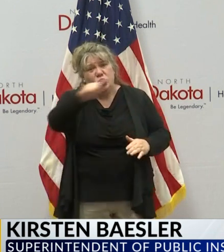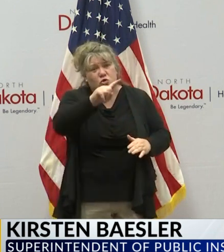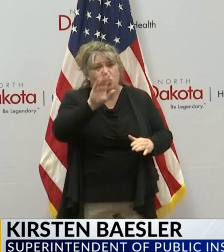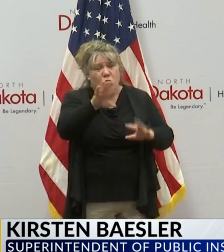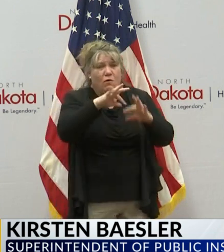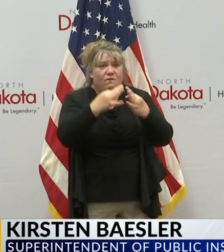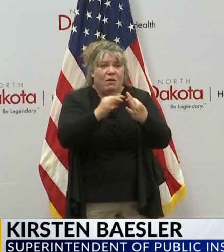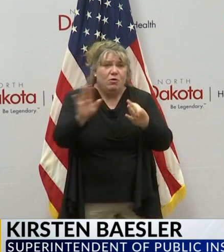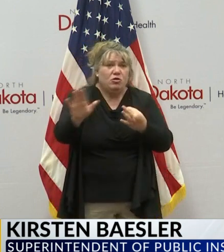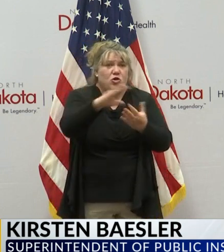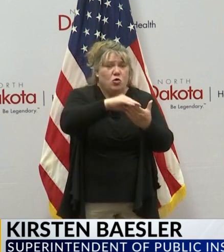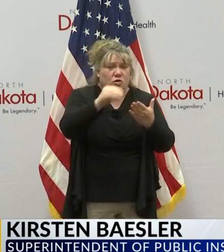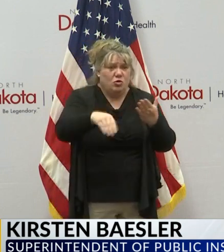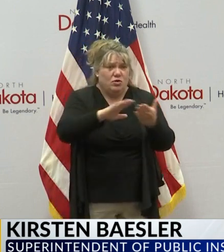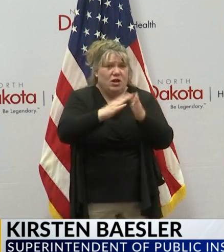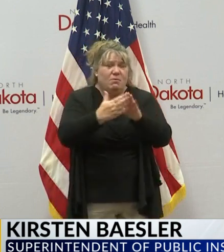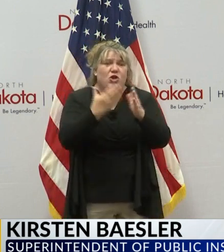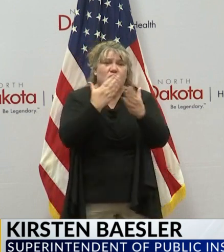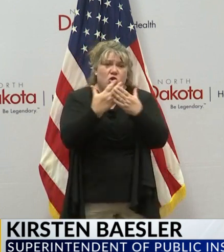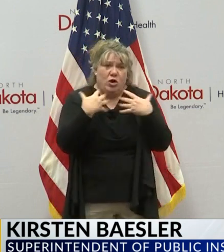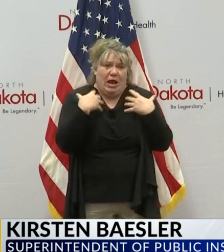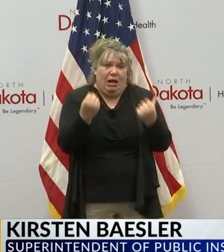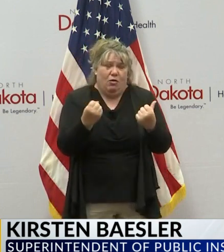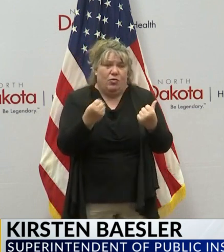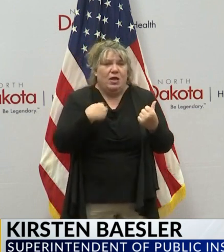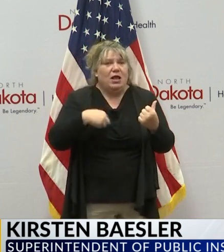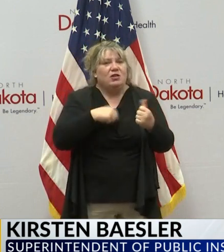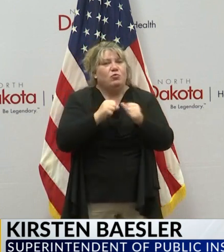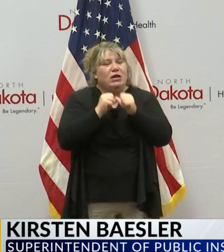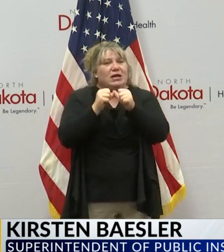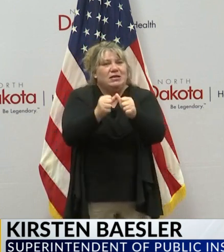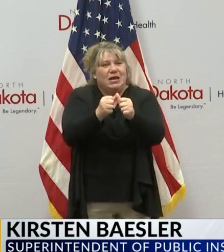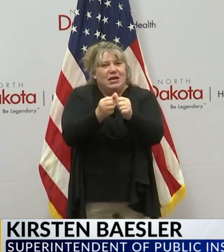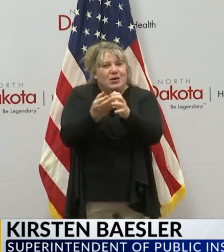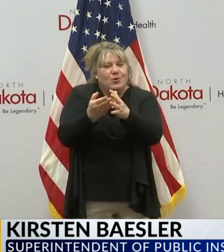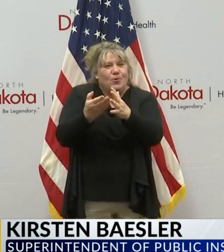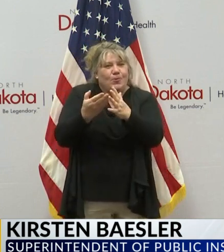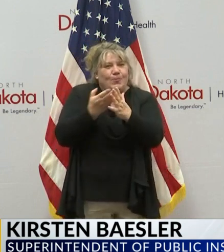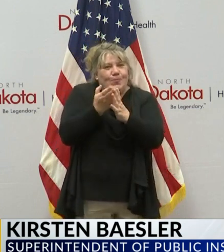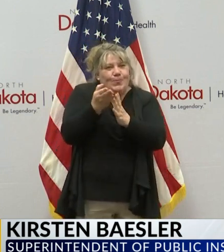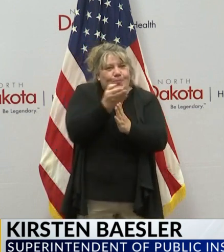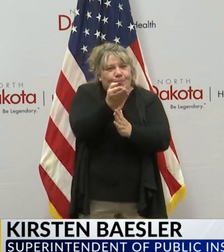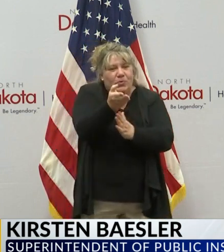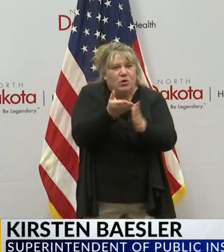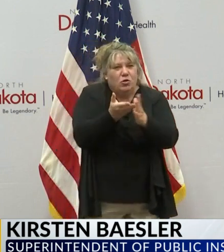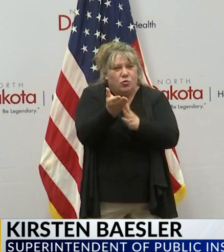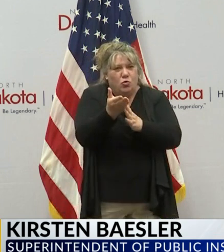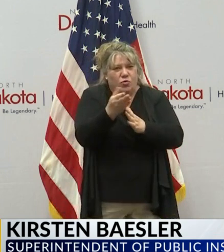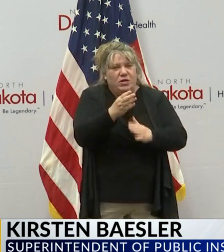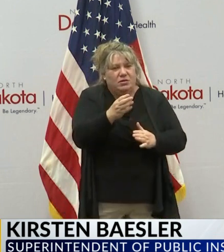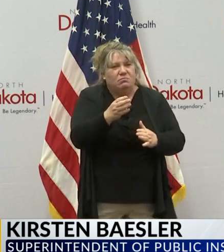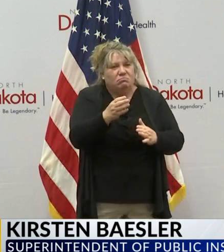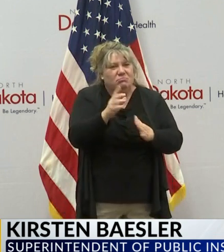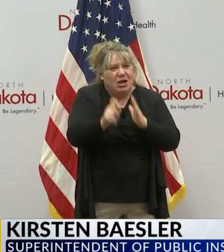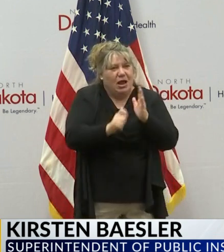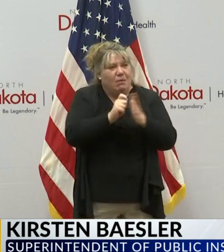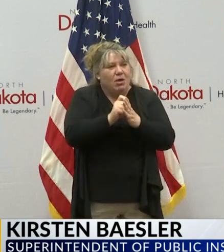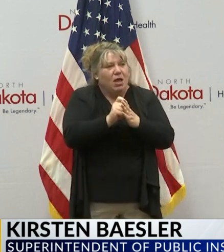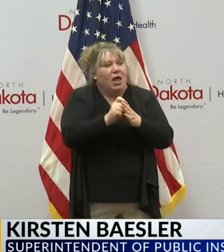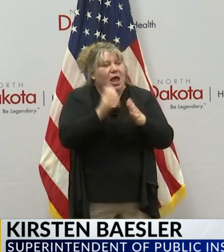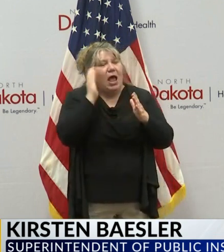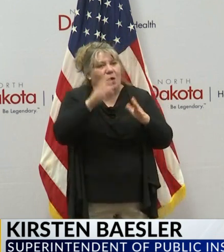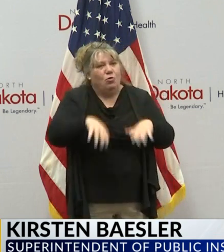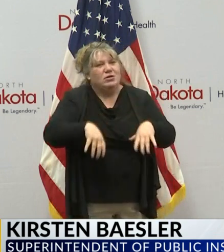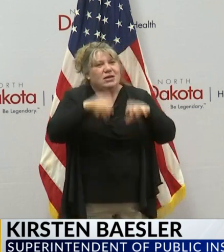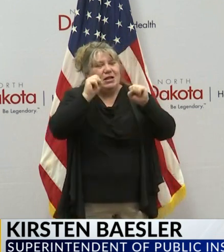families, and your students and communities good health as we continue to navigate our way through this journey. And I will take this opportunity to get a little